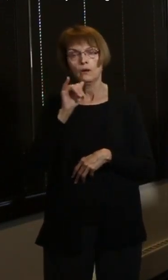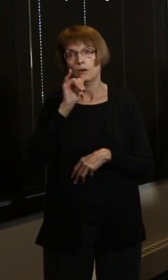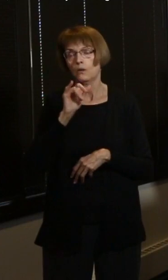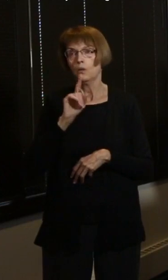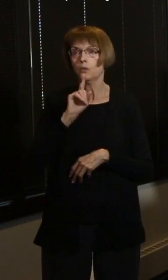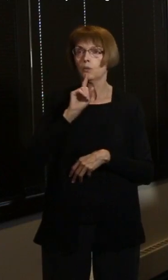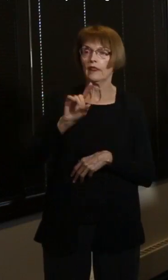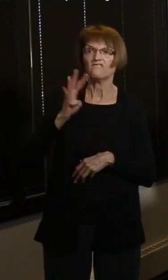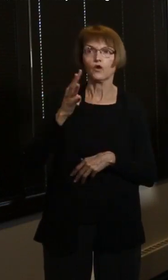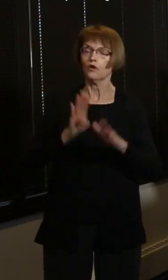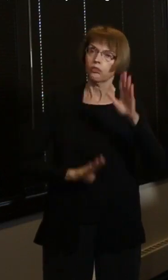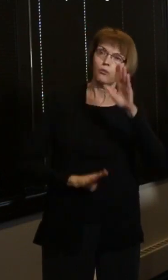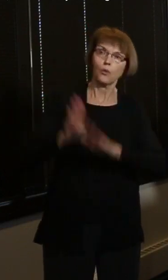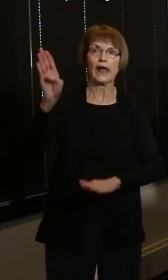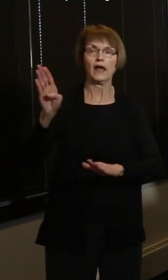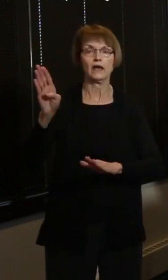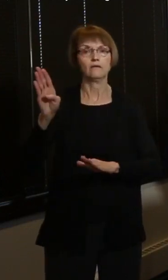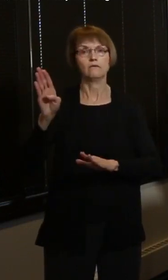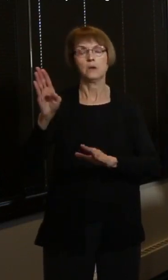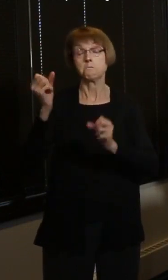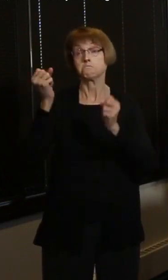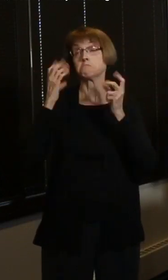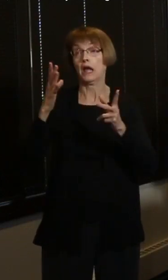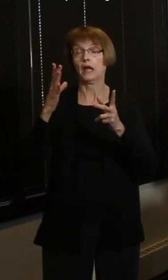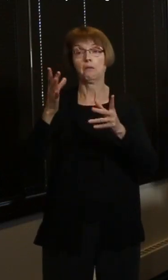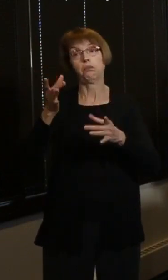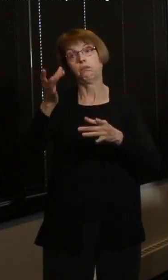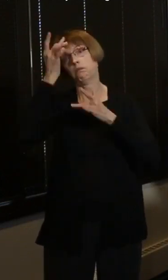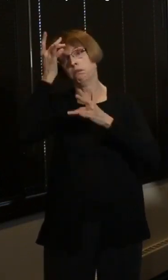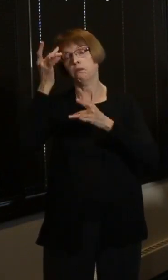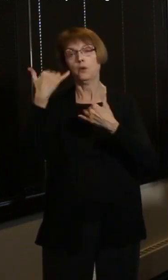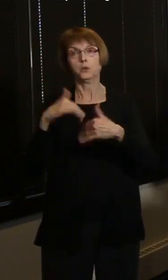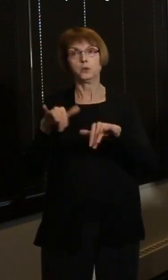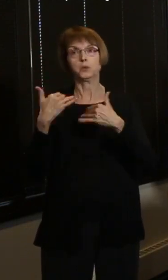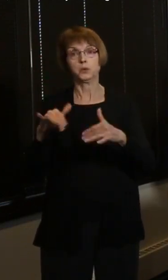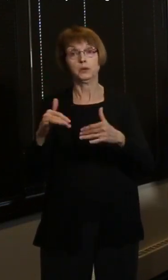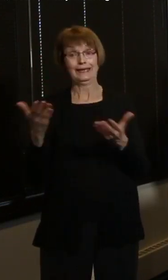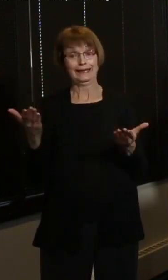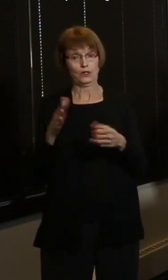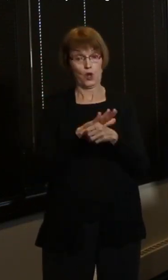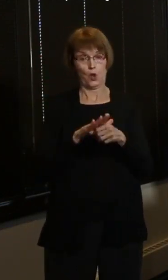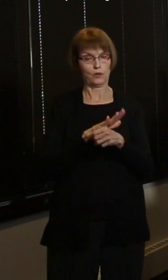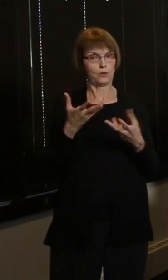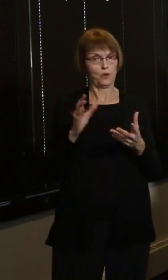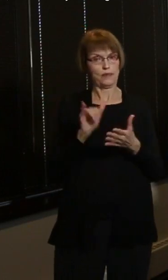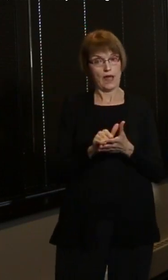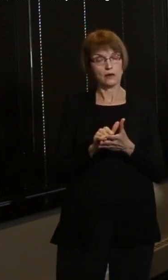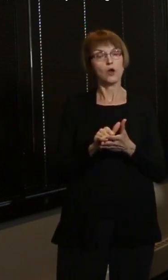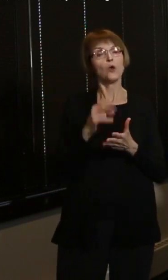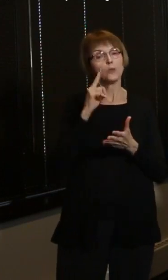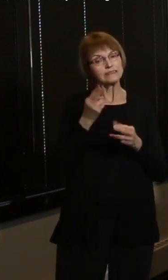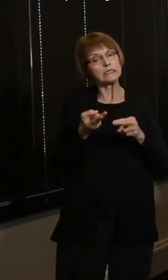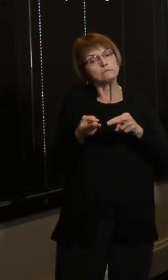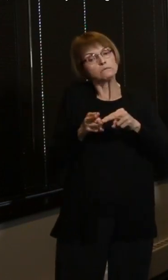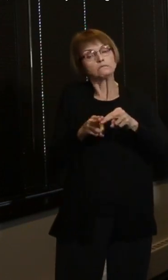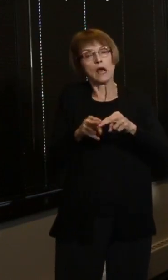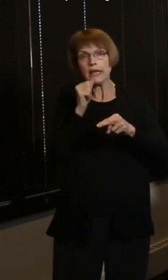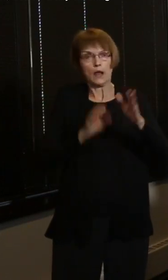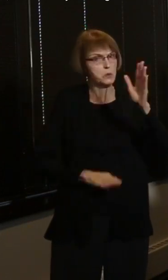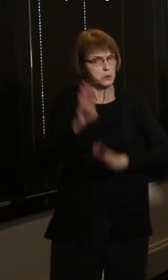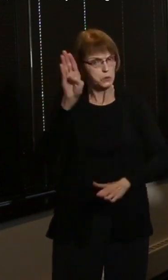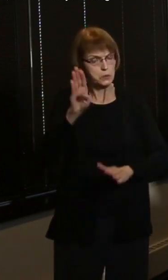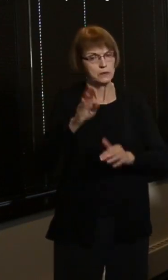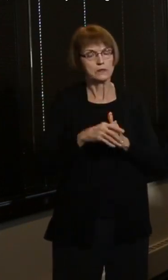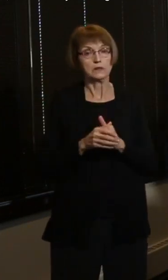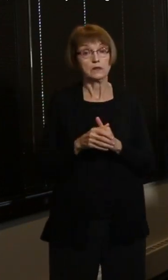into their fourth wave. We haven't seen that dramatic rise, though. Certainly there has been some rise. And as I showed in our